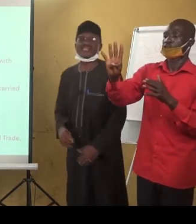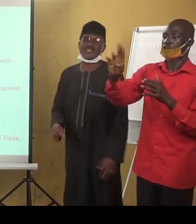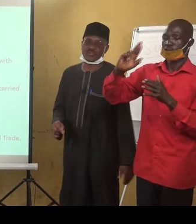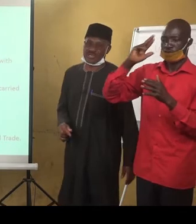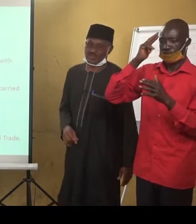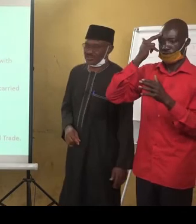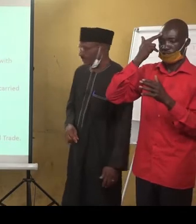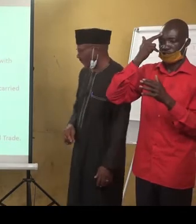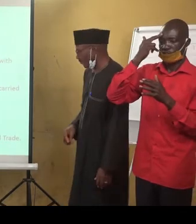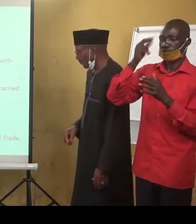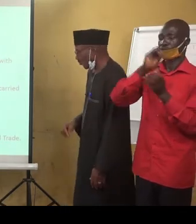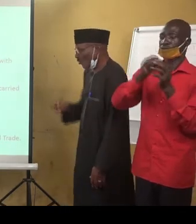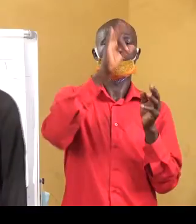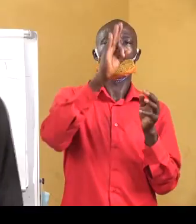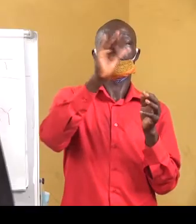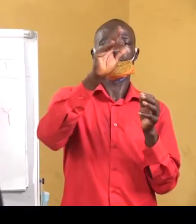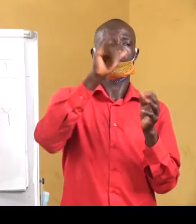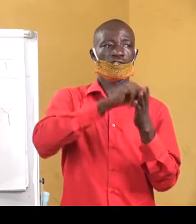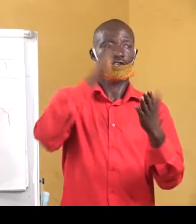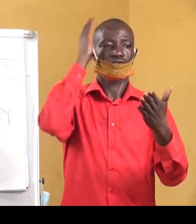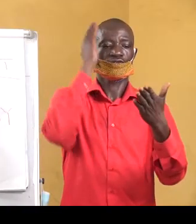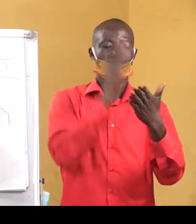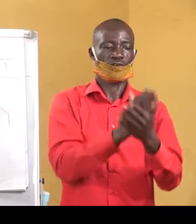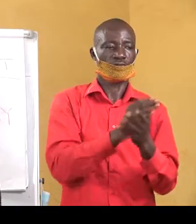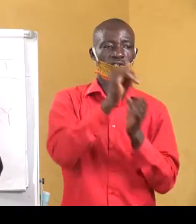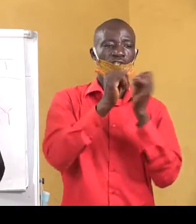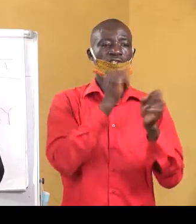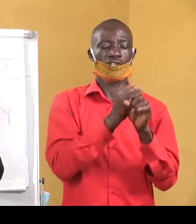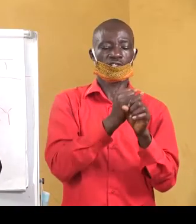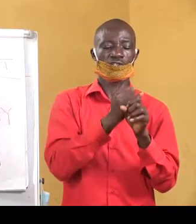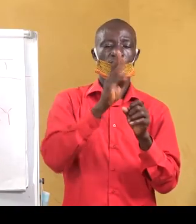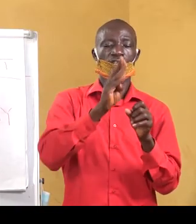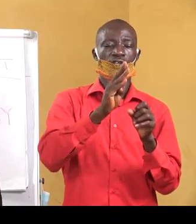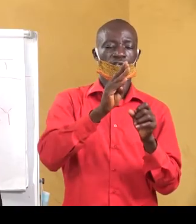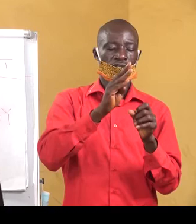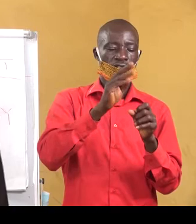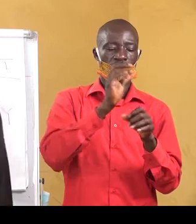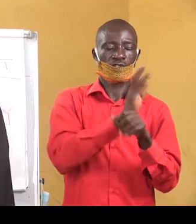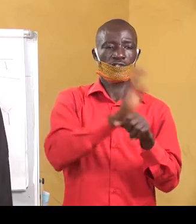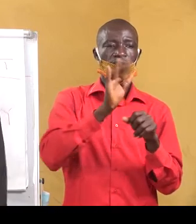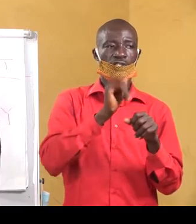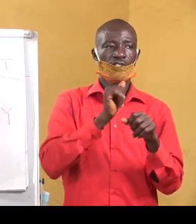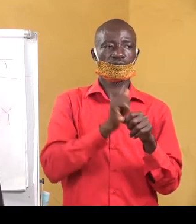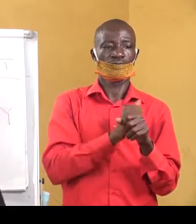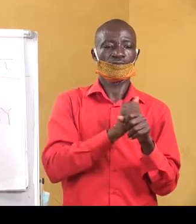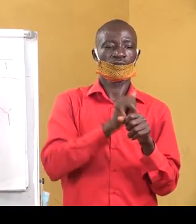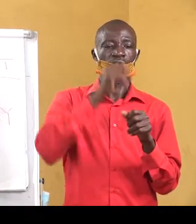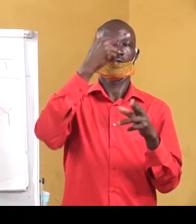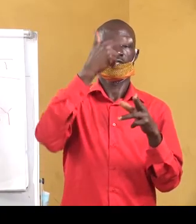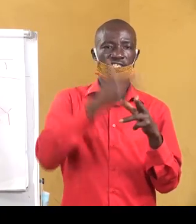limiting international trade. What limiting simply means hindering international